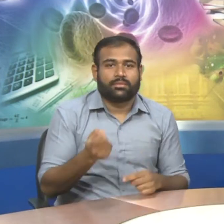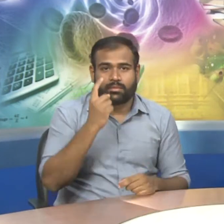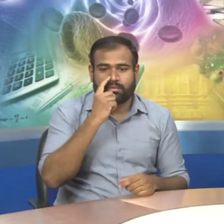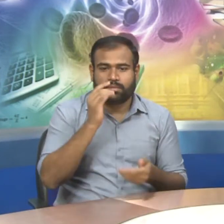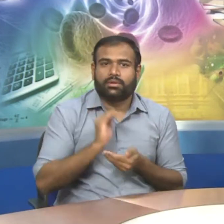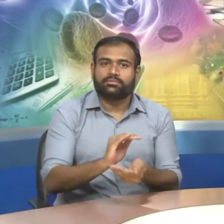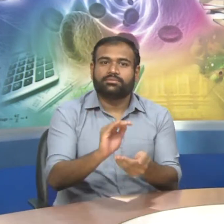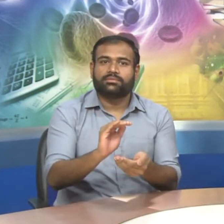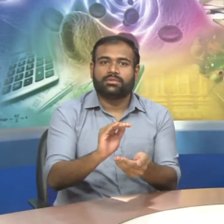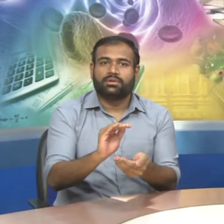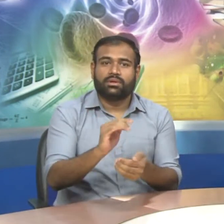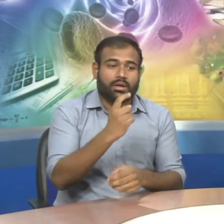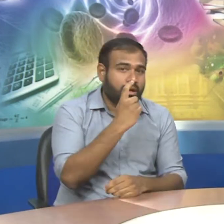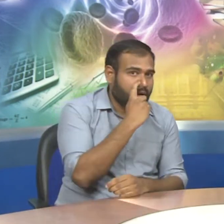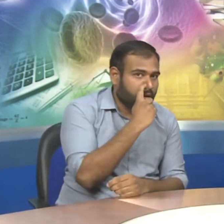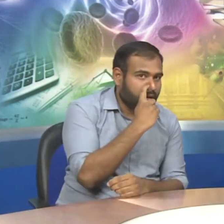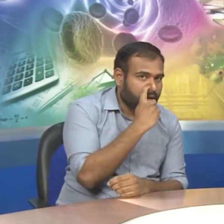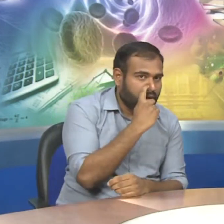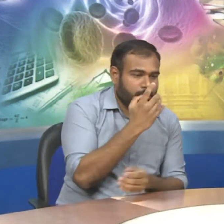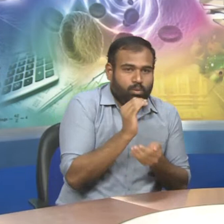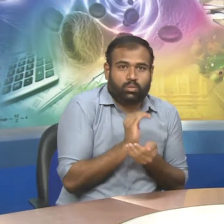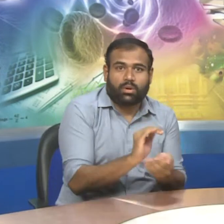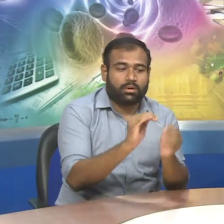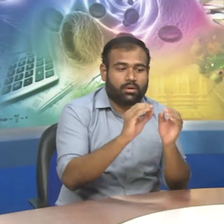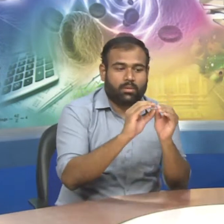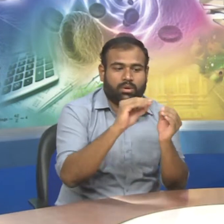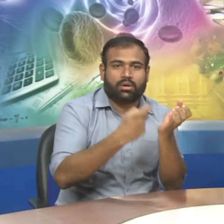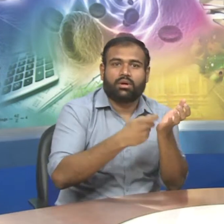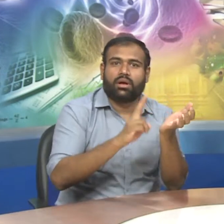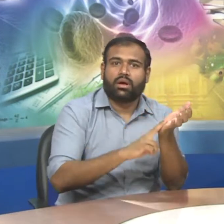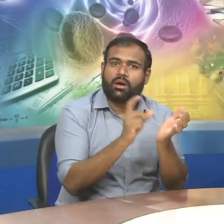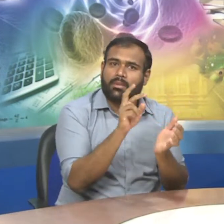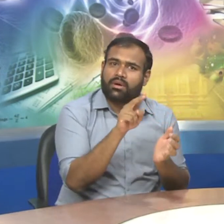Now this is another example. Female plus born. It means daughter.